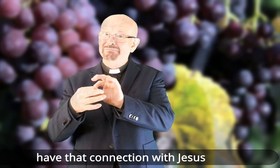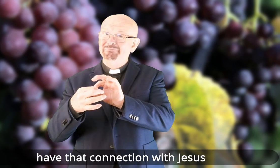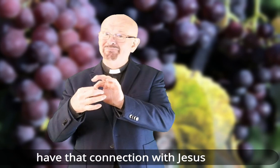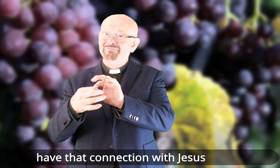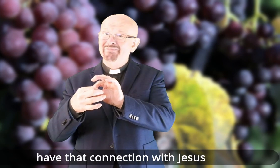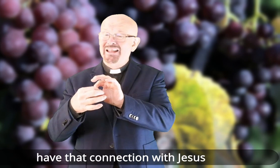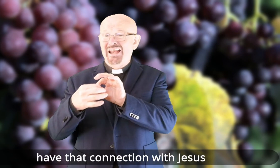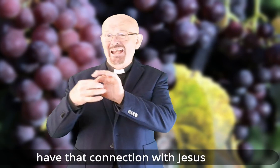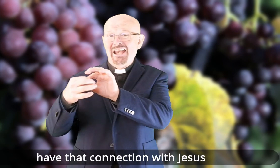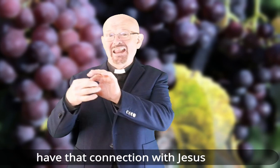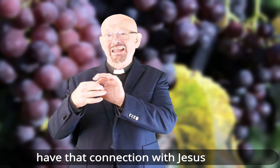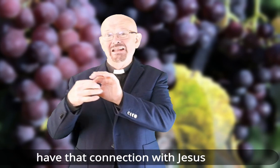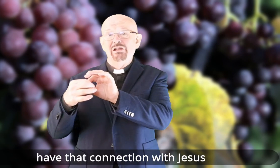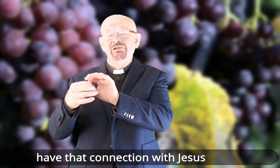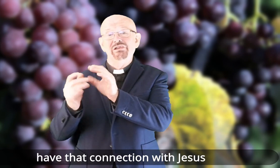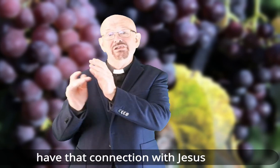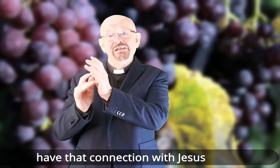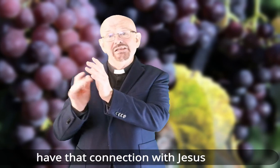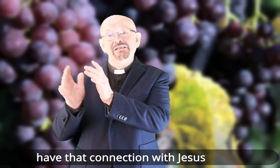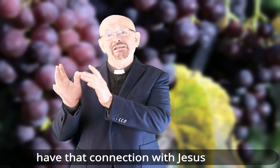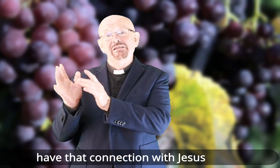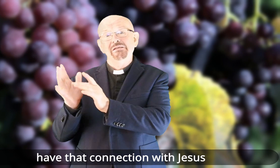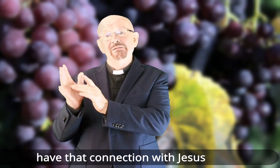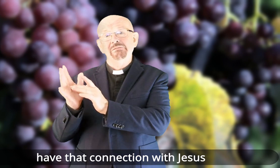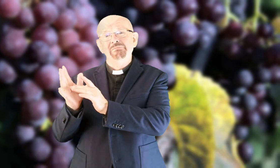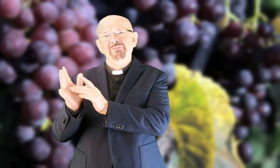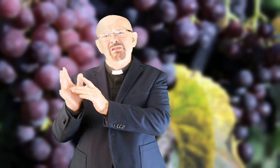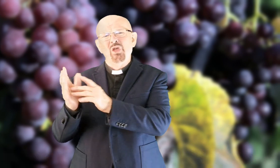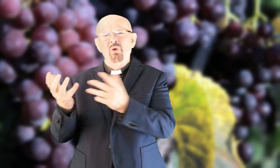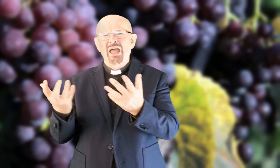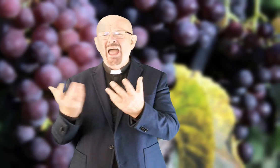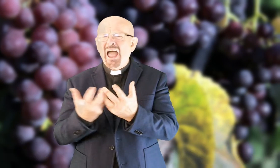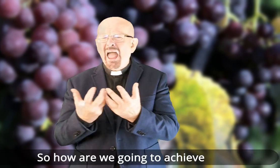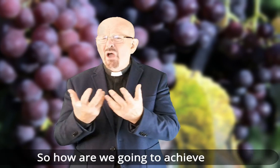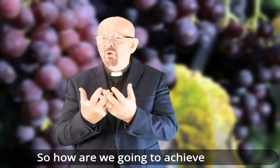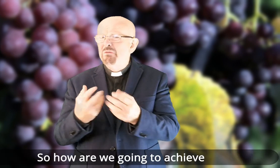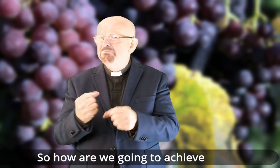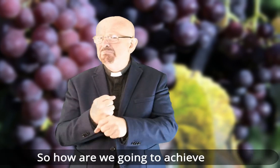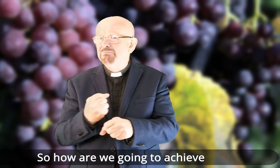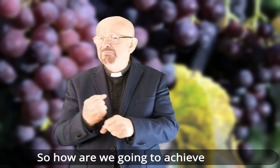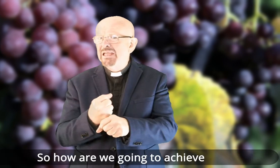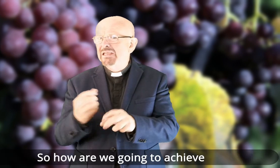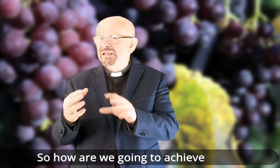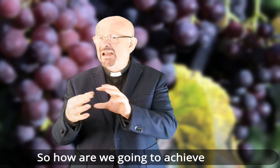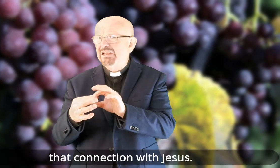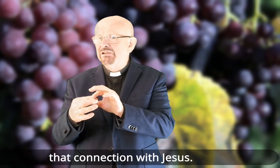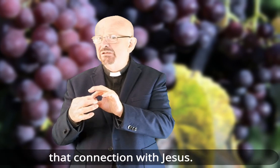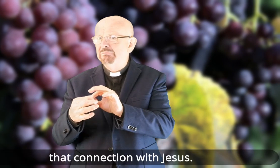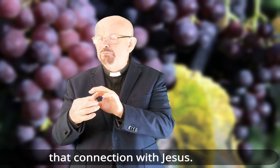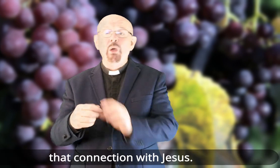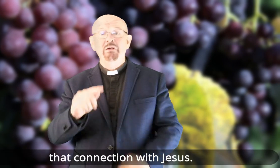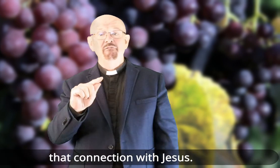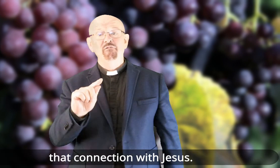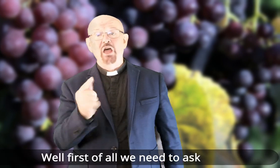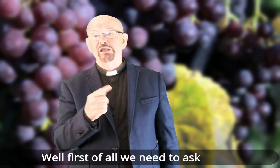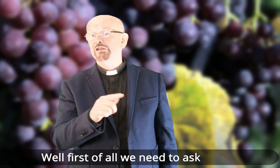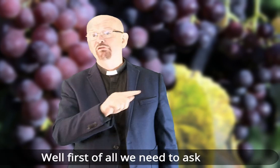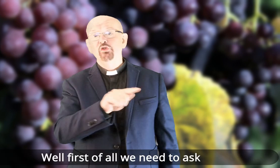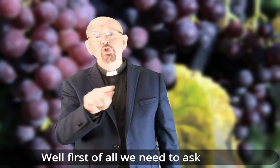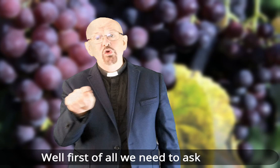connection with Jesus. So how are we going to achieve that connection with Jesus? Well, first of